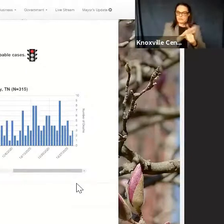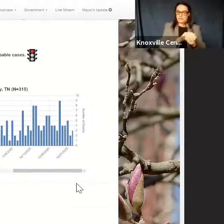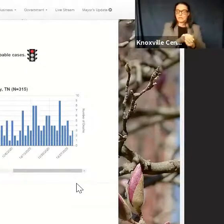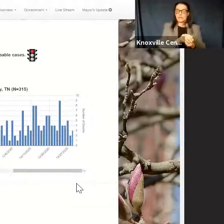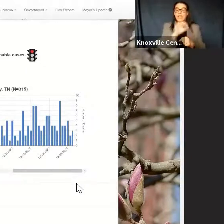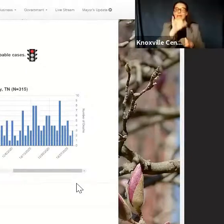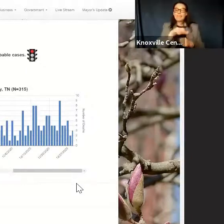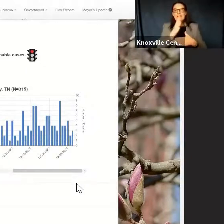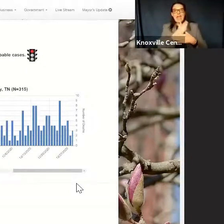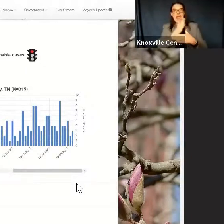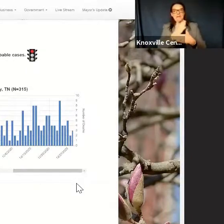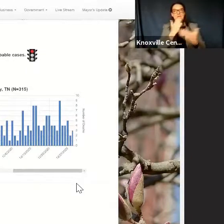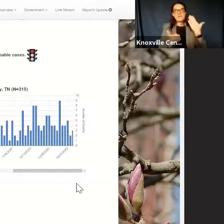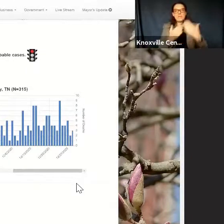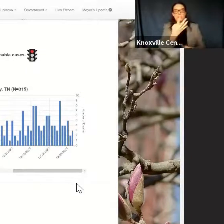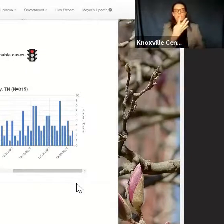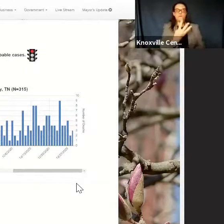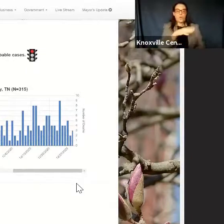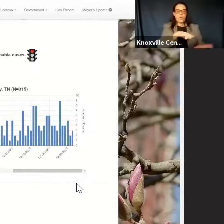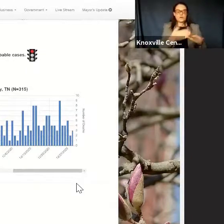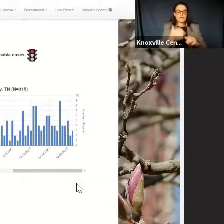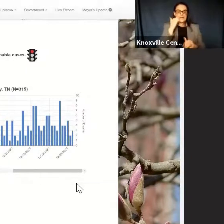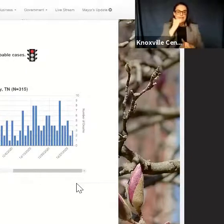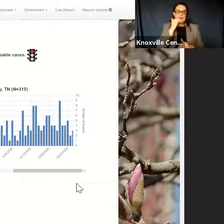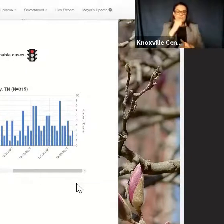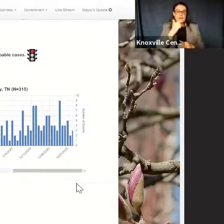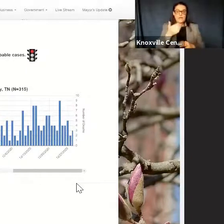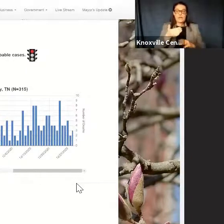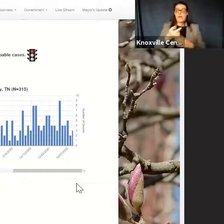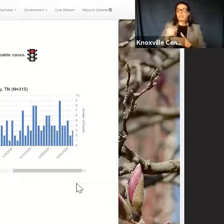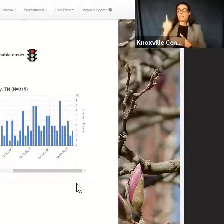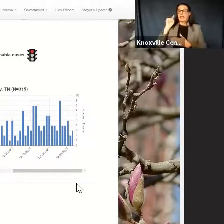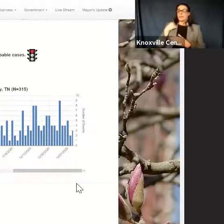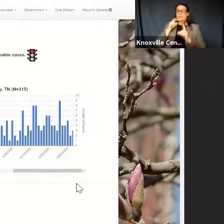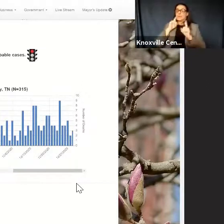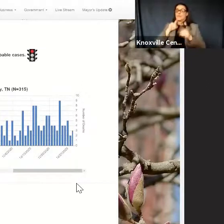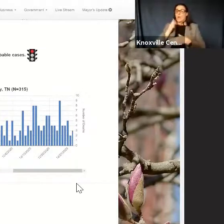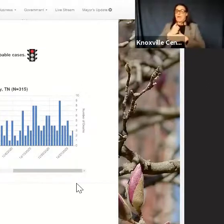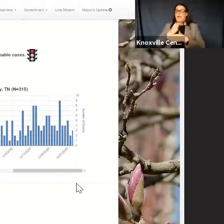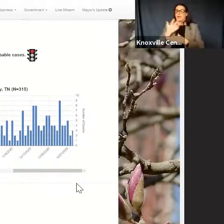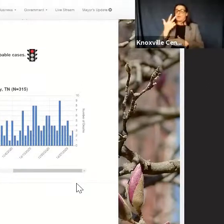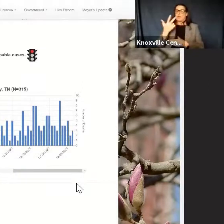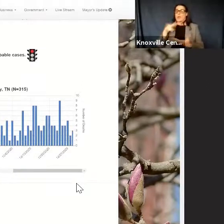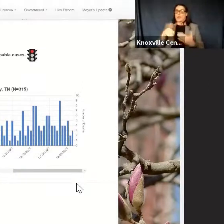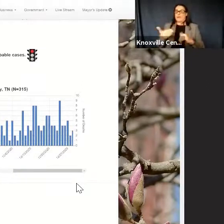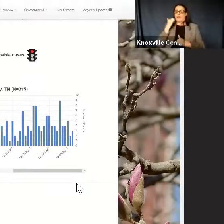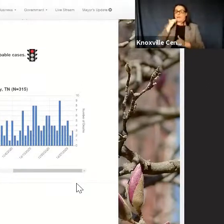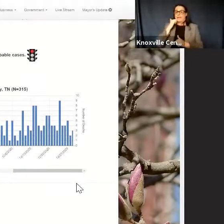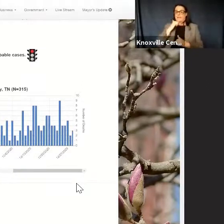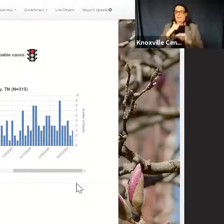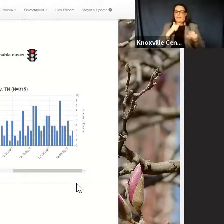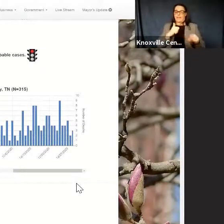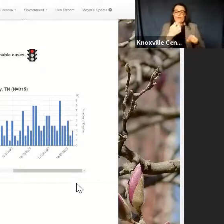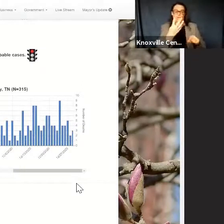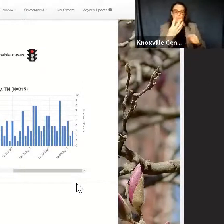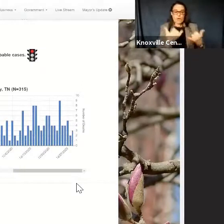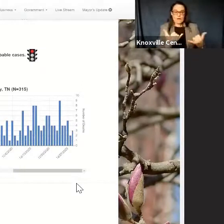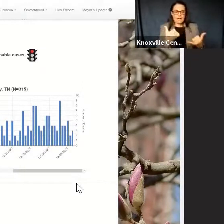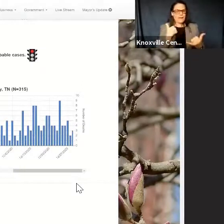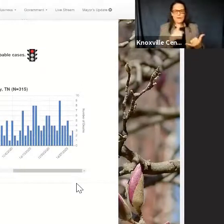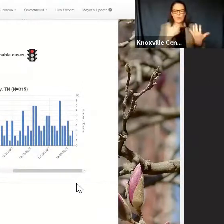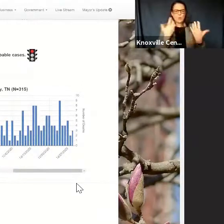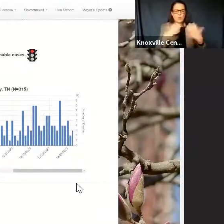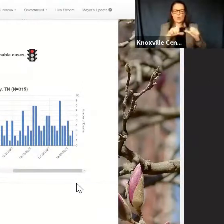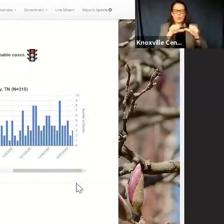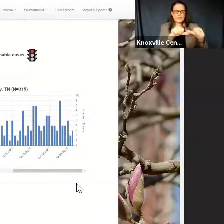deaths per day, which is up from the 3 deaths a day we reported last week. This is not a direction that we want to continue down.